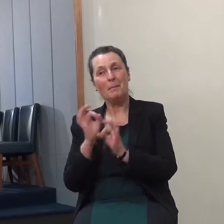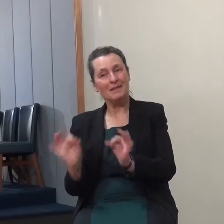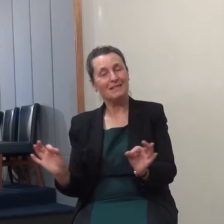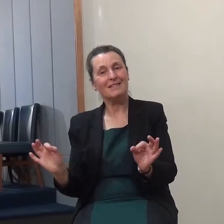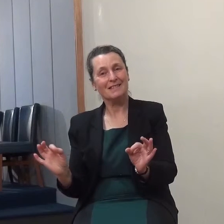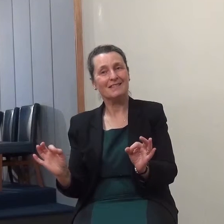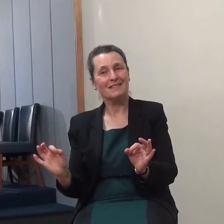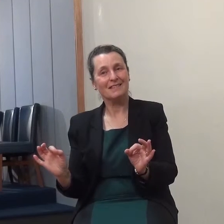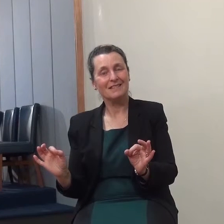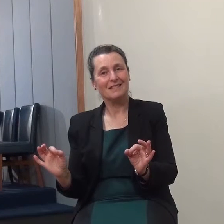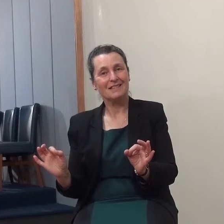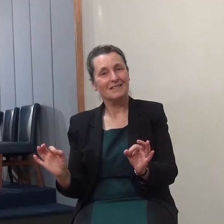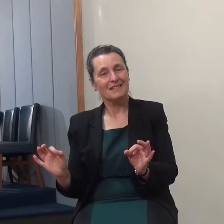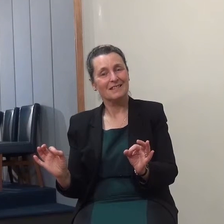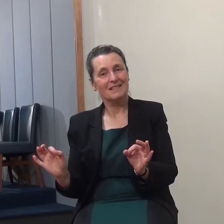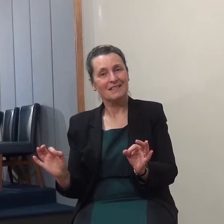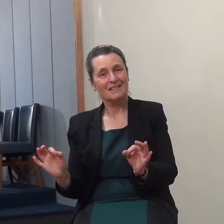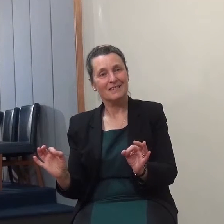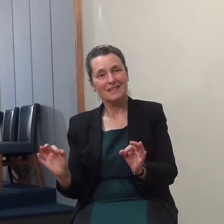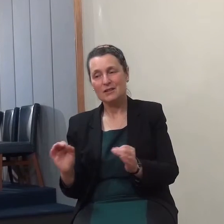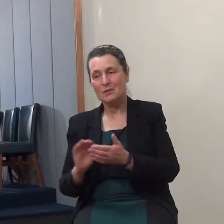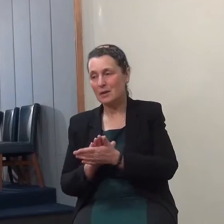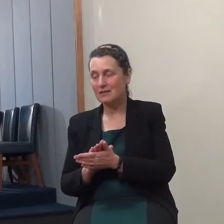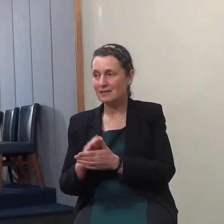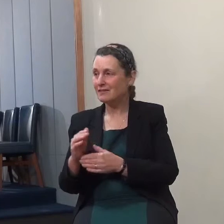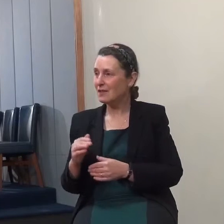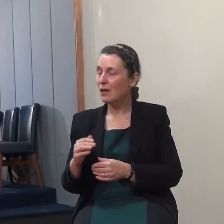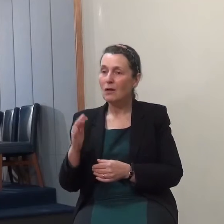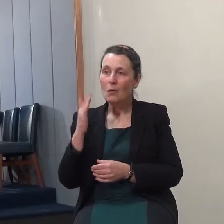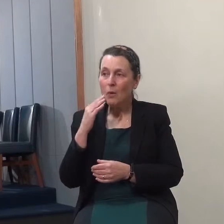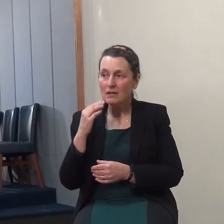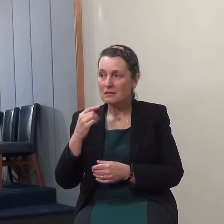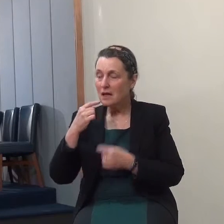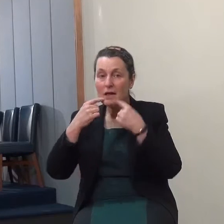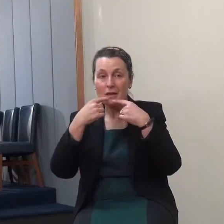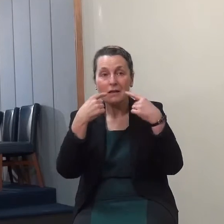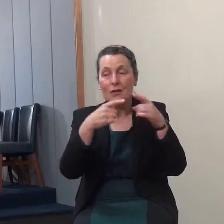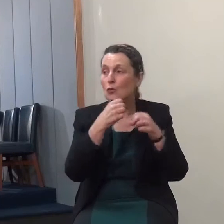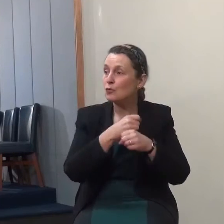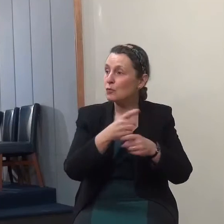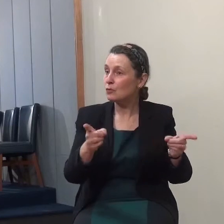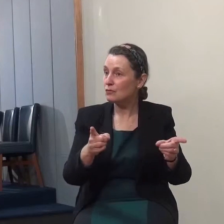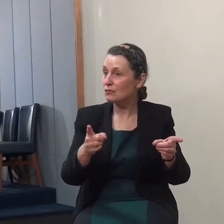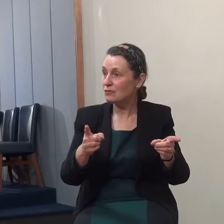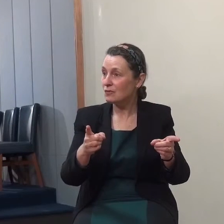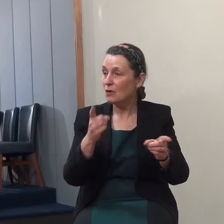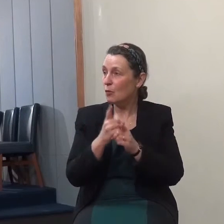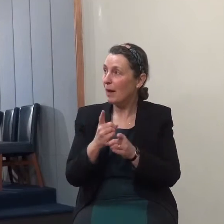to which we witness, and among ourselves, and wherever possible, we are to be